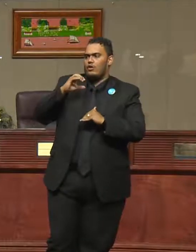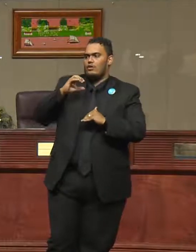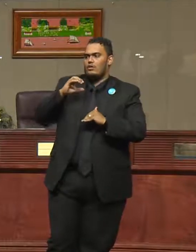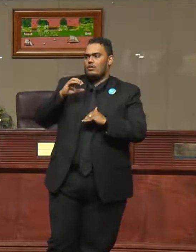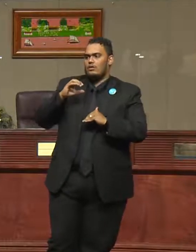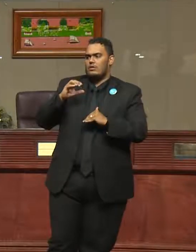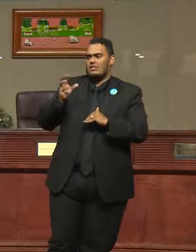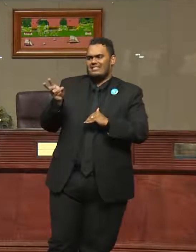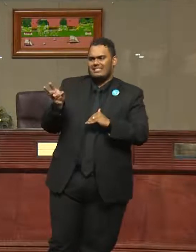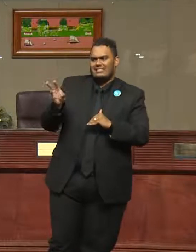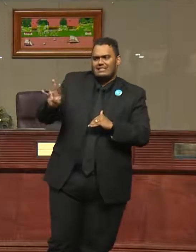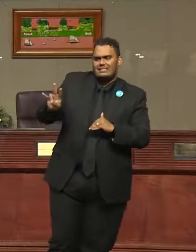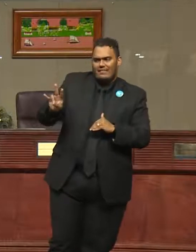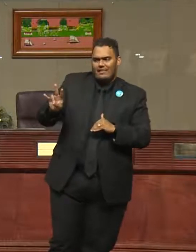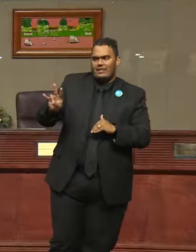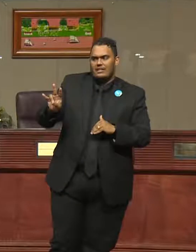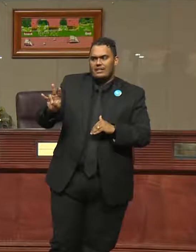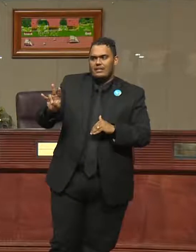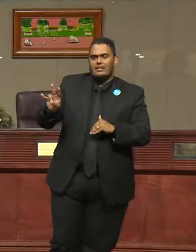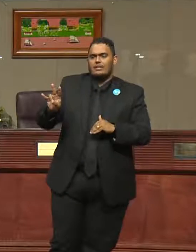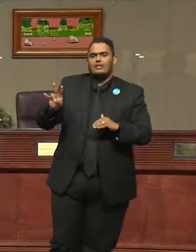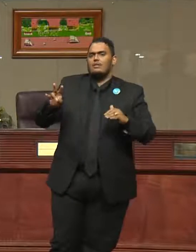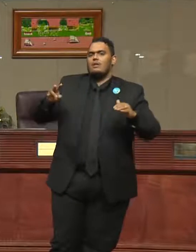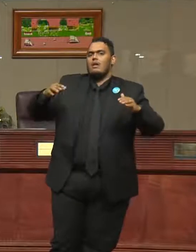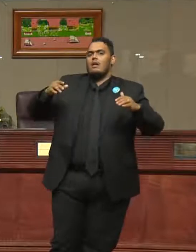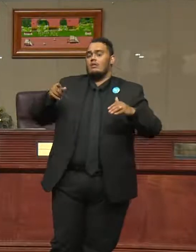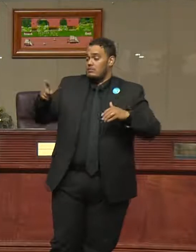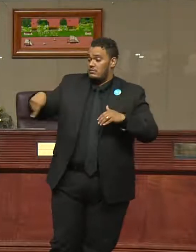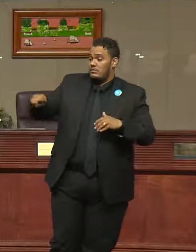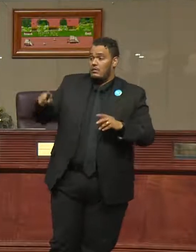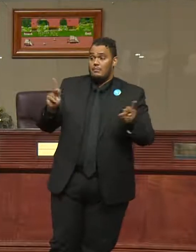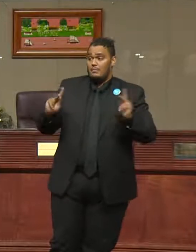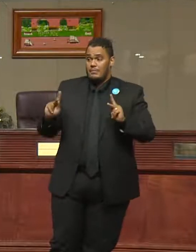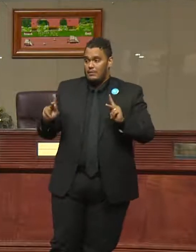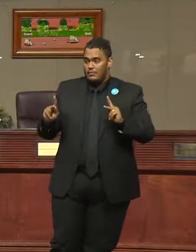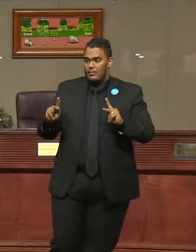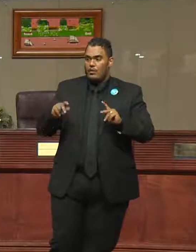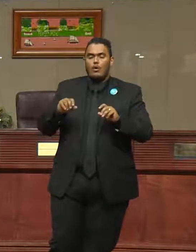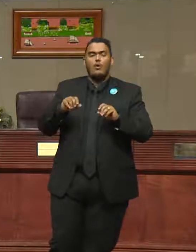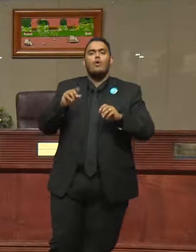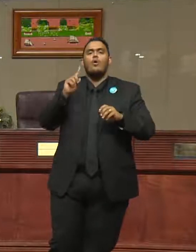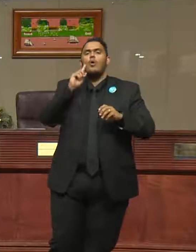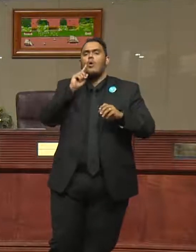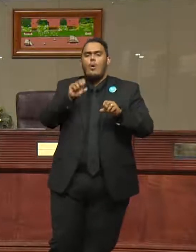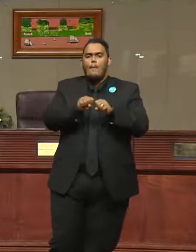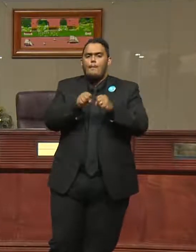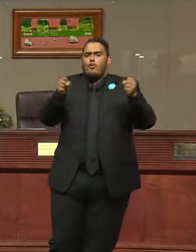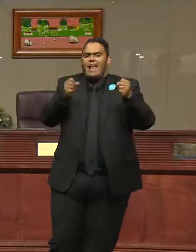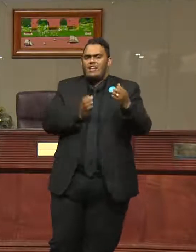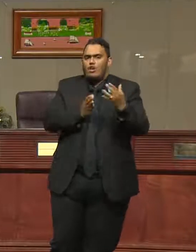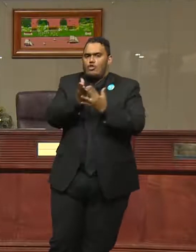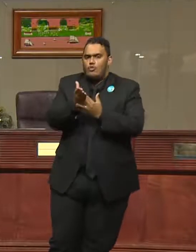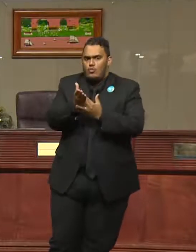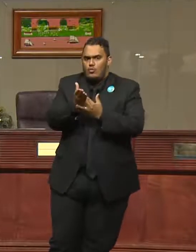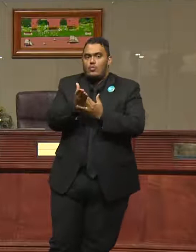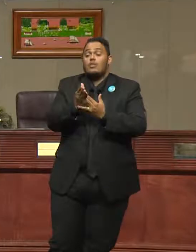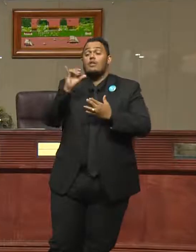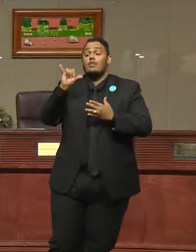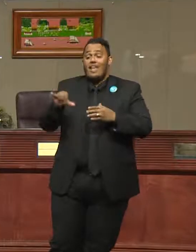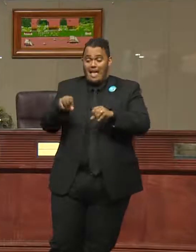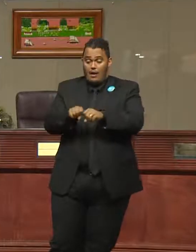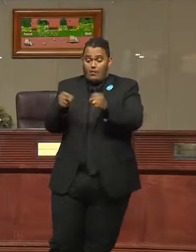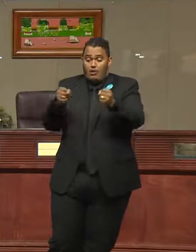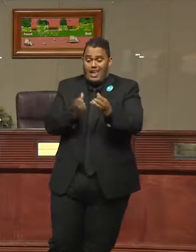from those who have breakthrough cases. Breakthrough cases are defined anyone who have a